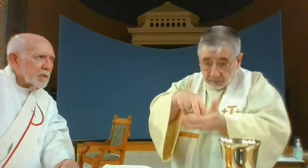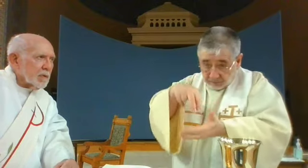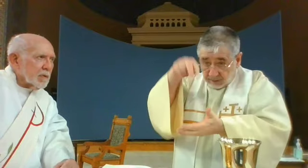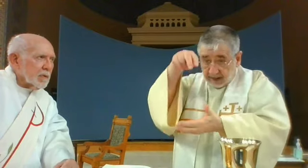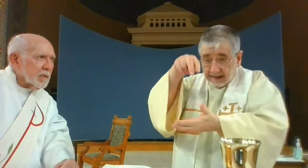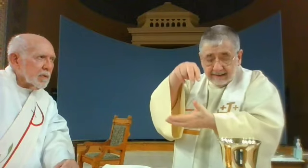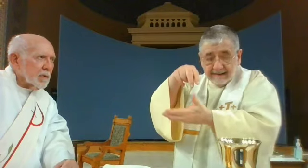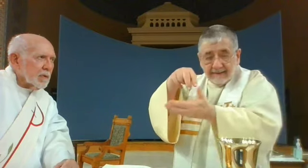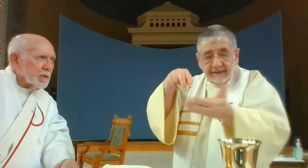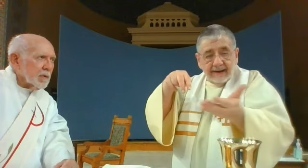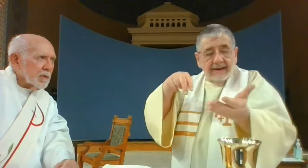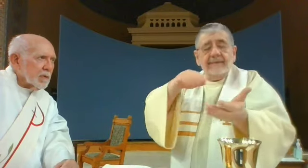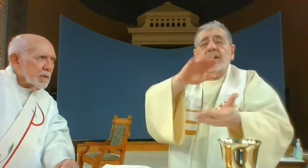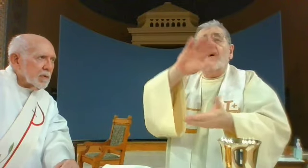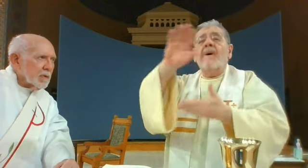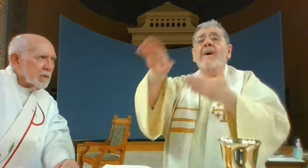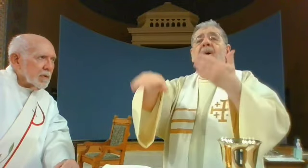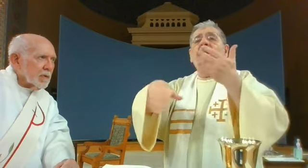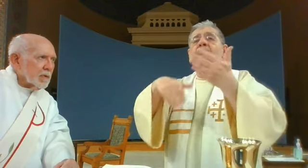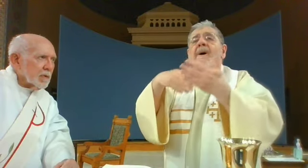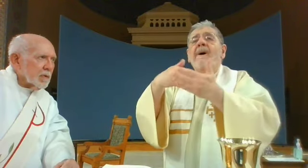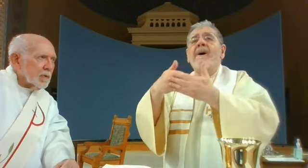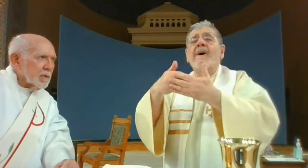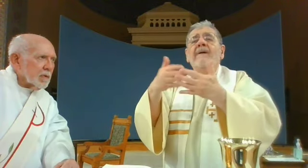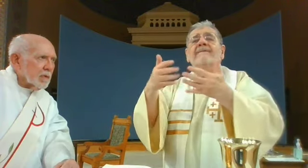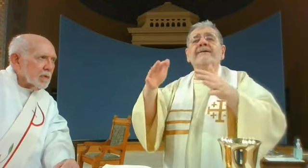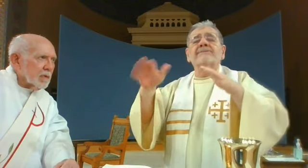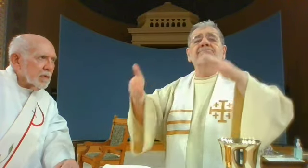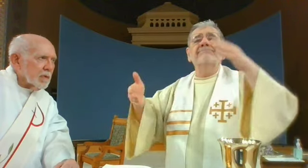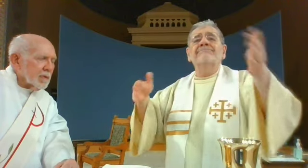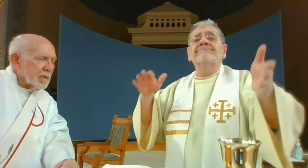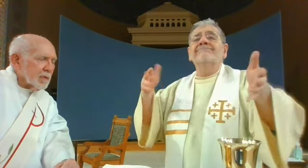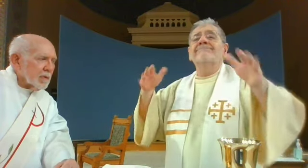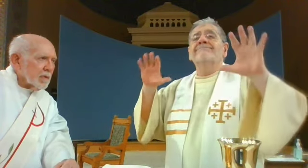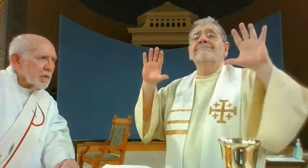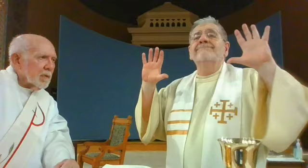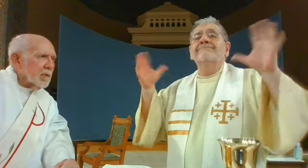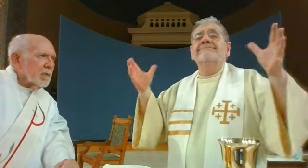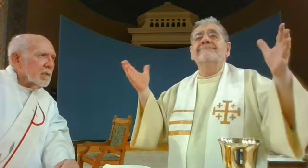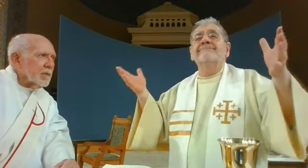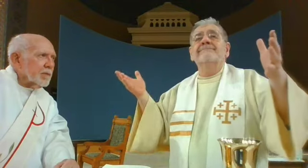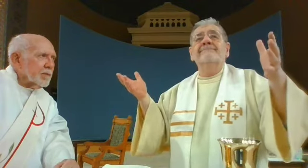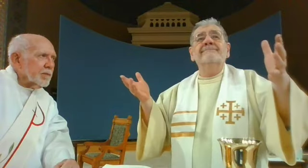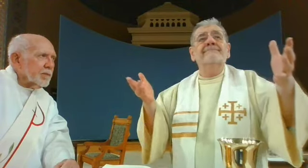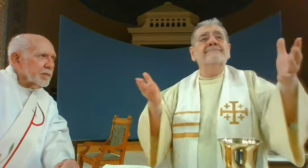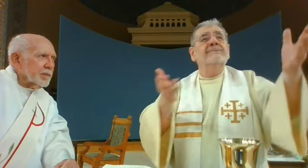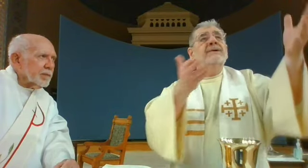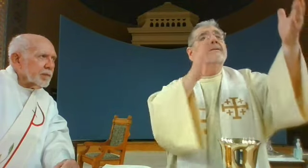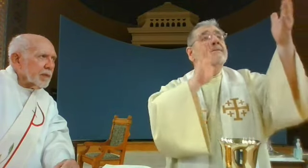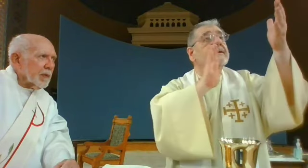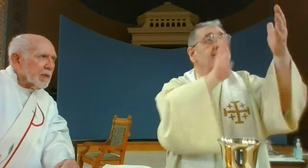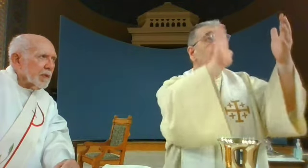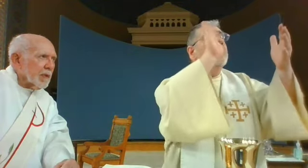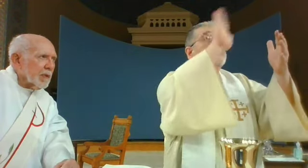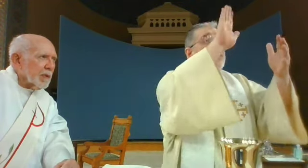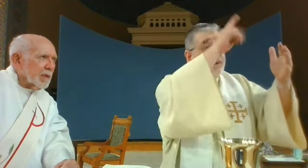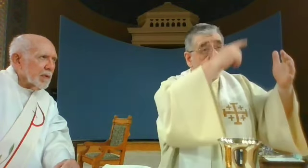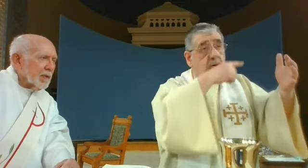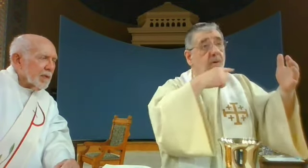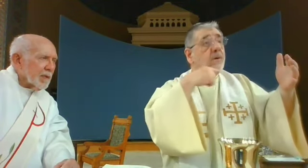again, and all who have died in your mercy. Welcome them into the light of